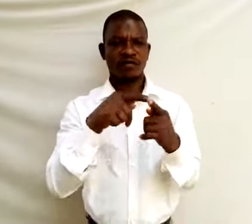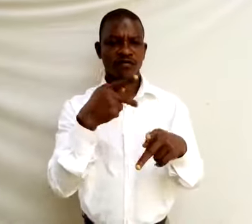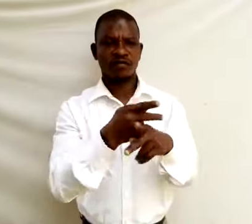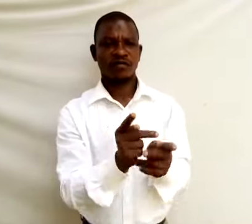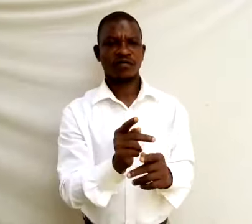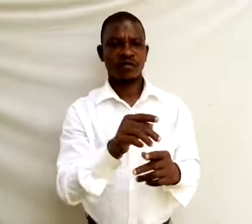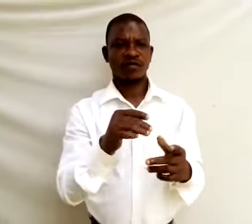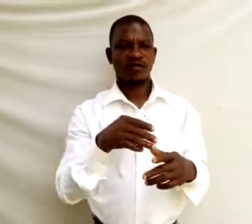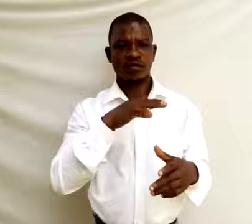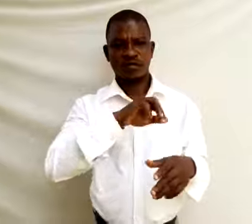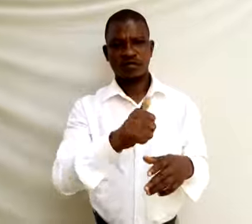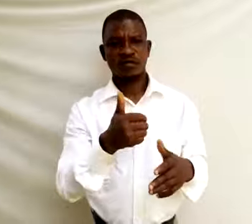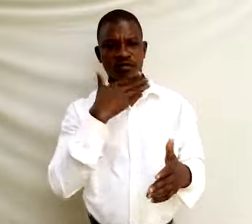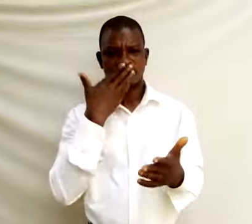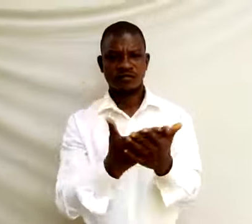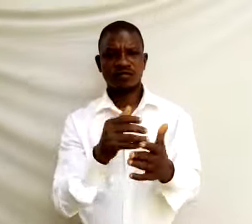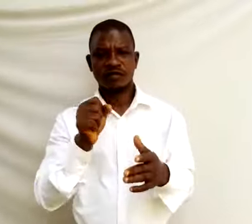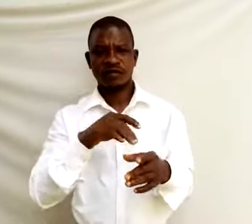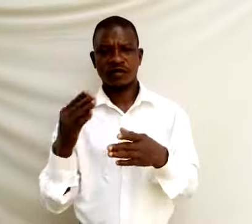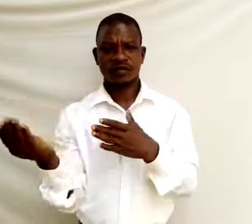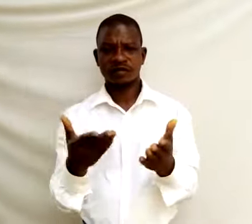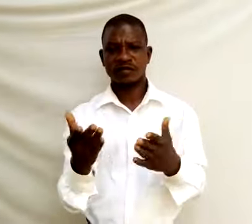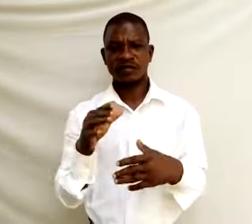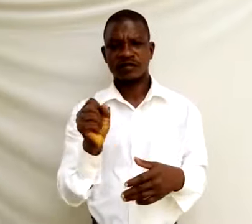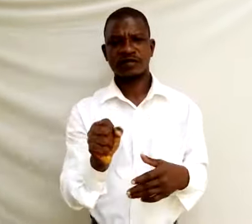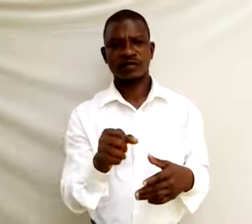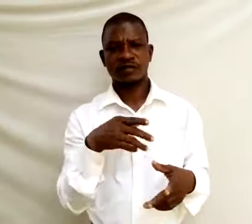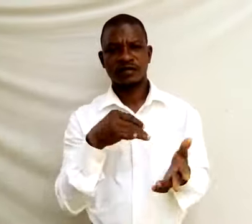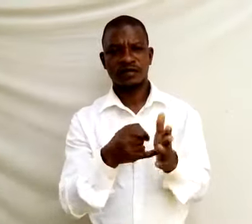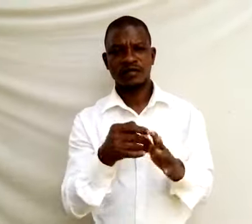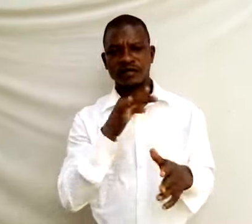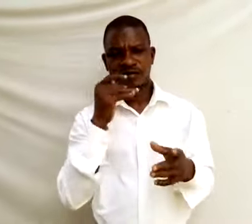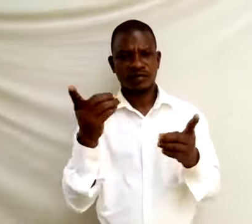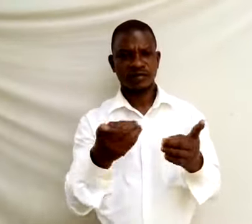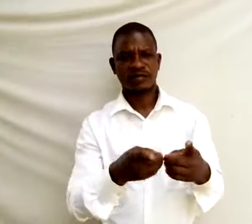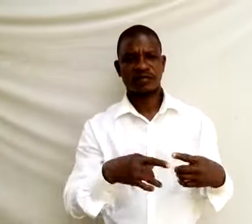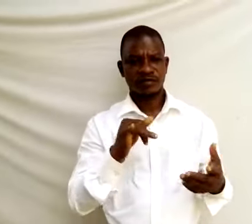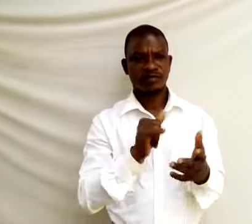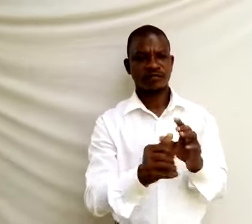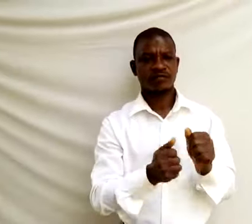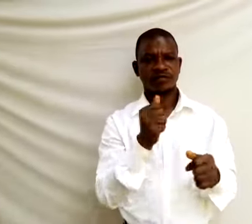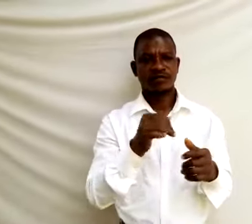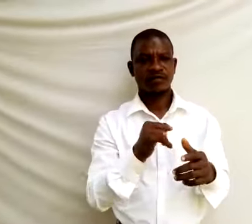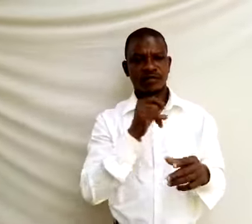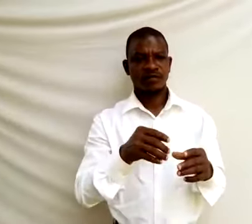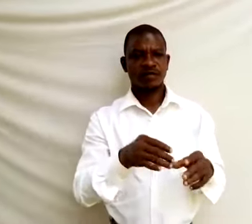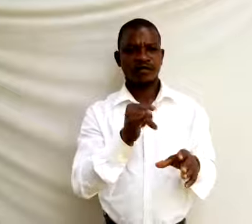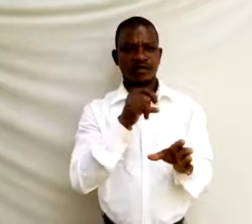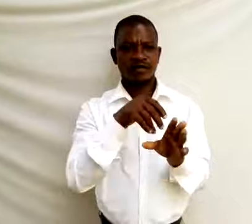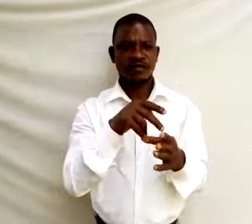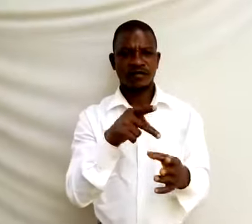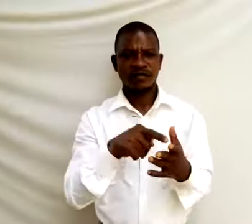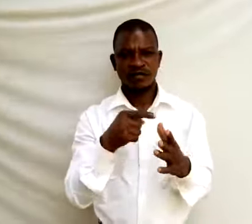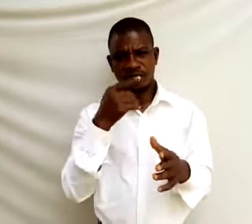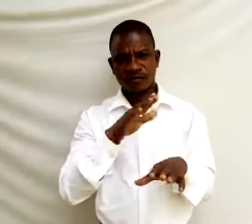other goods and services. It is a demand which is influenced on the basis